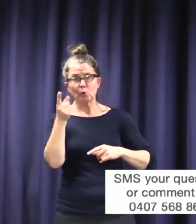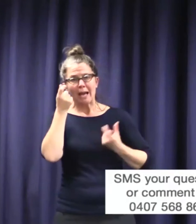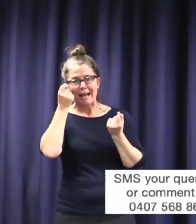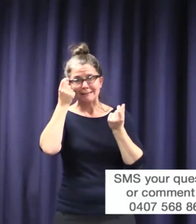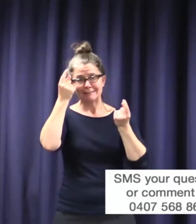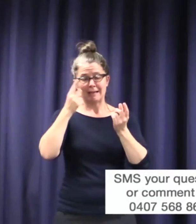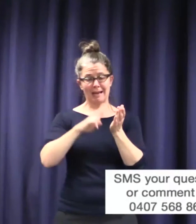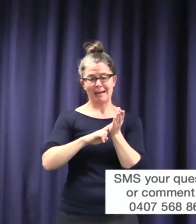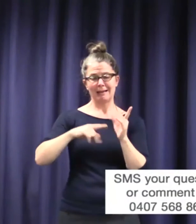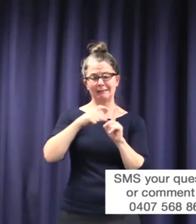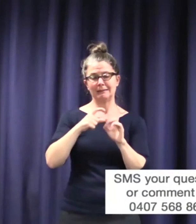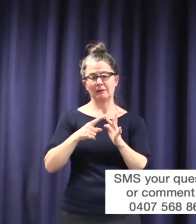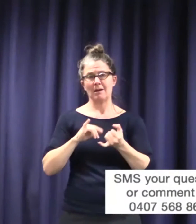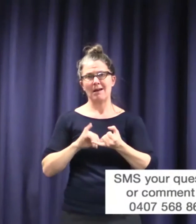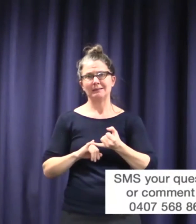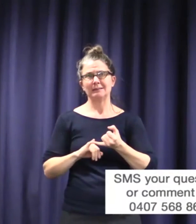no